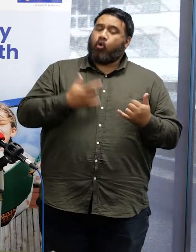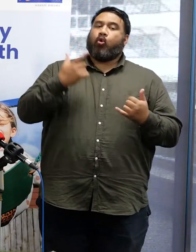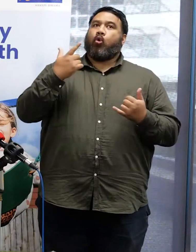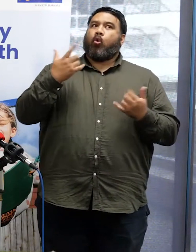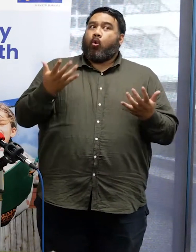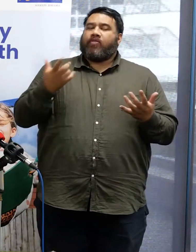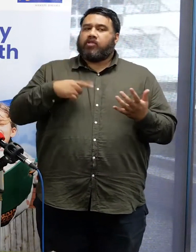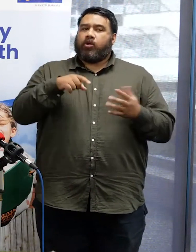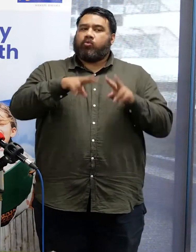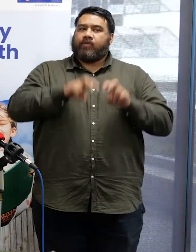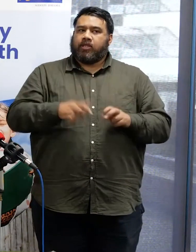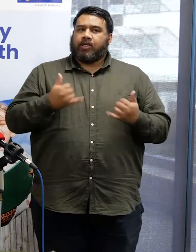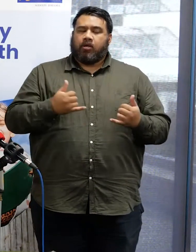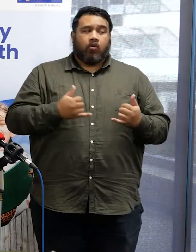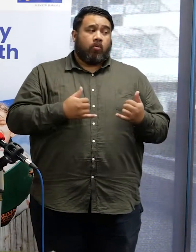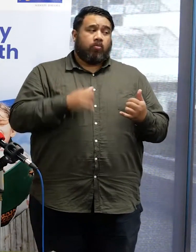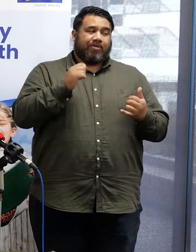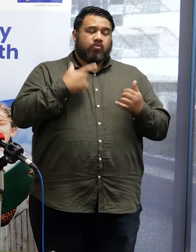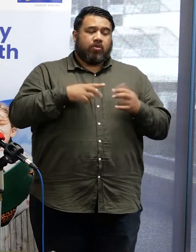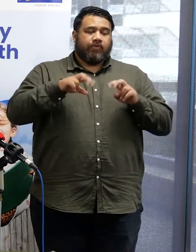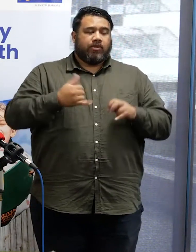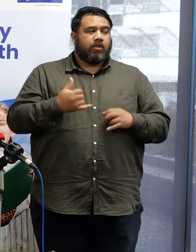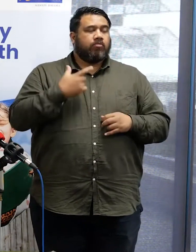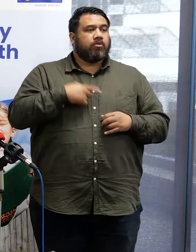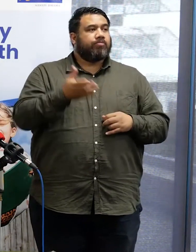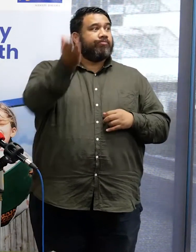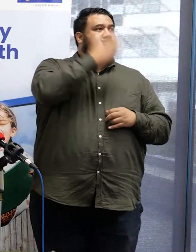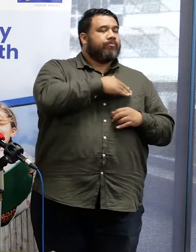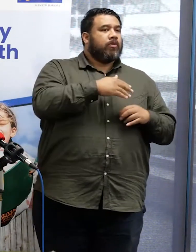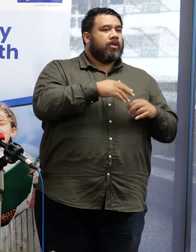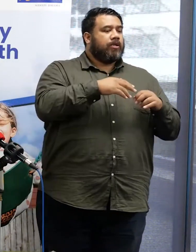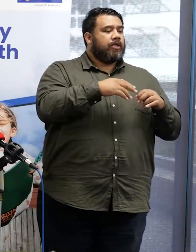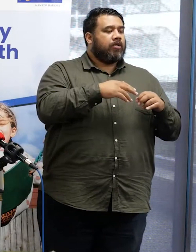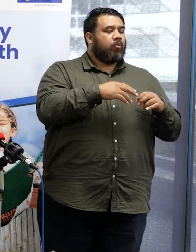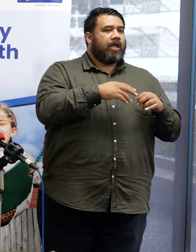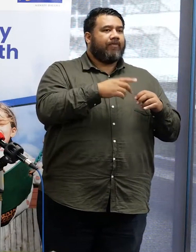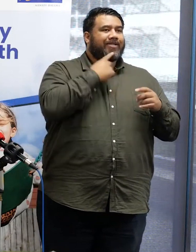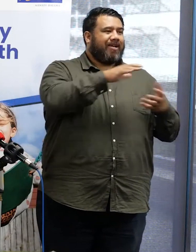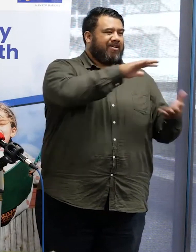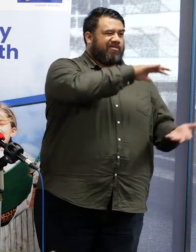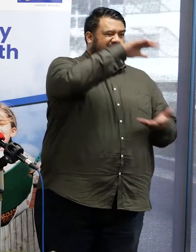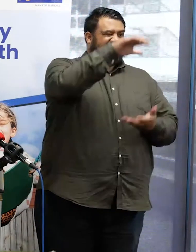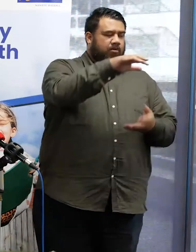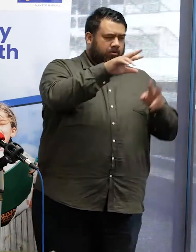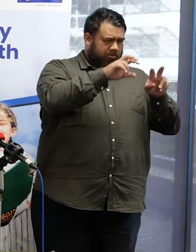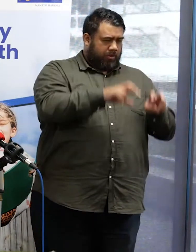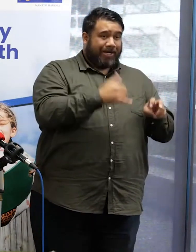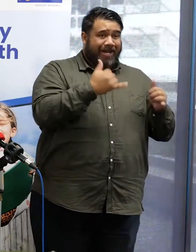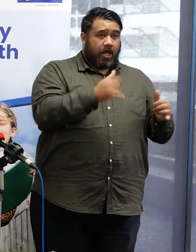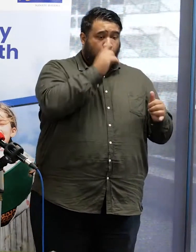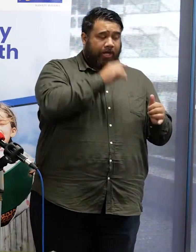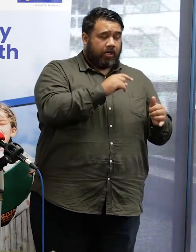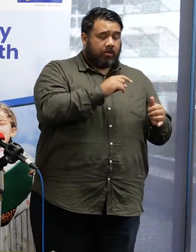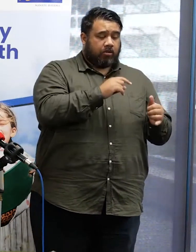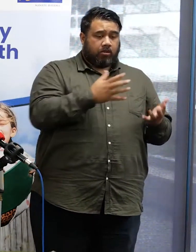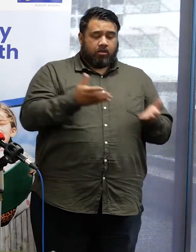is to go back and you've gone from testing or examining bulk data in percentages to now having the ability to go back